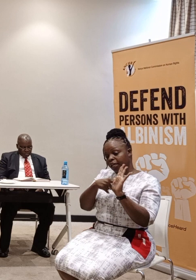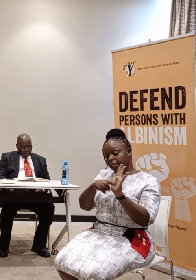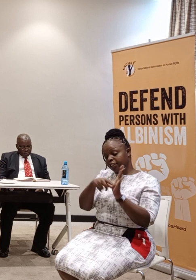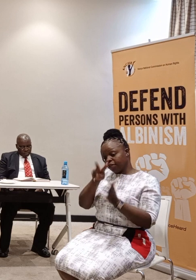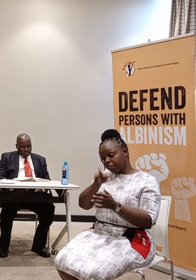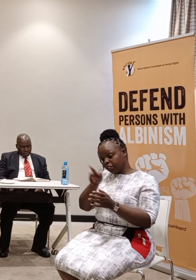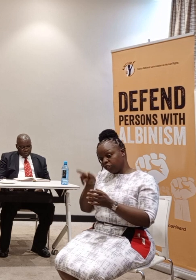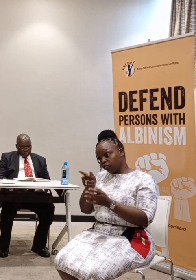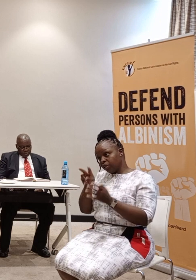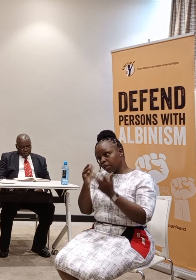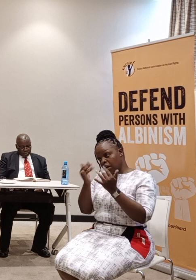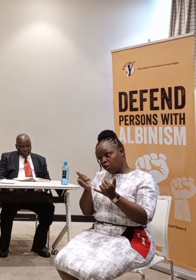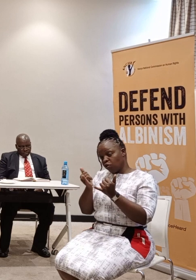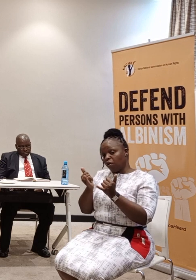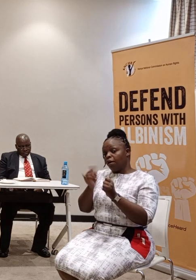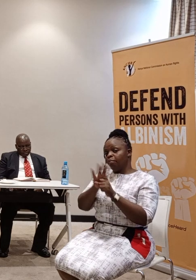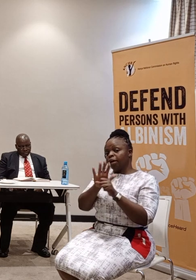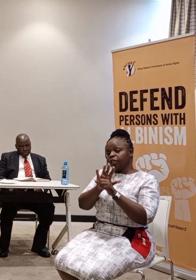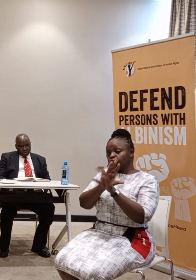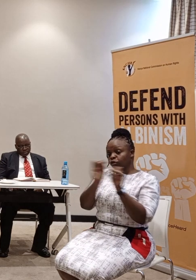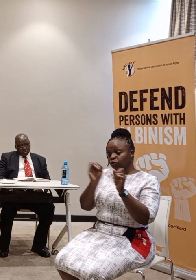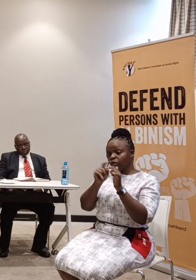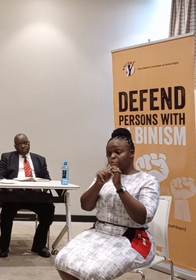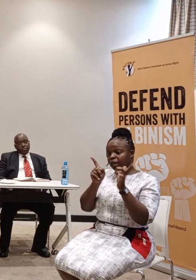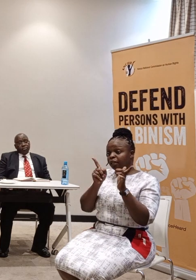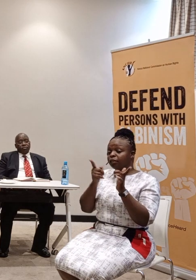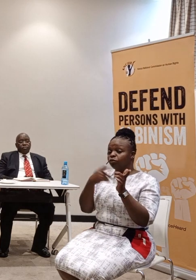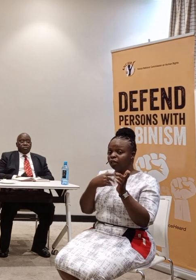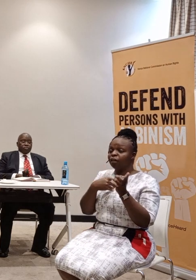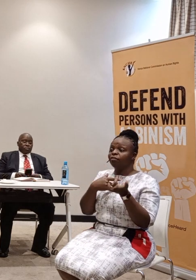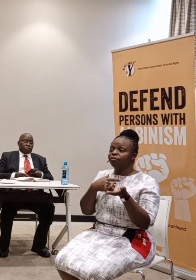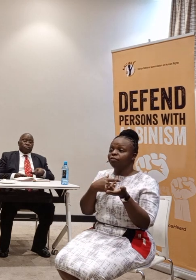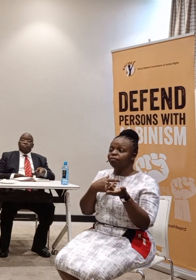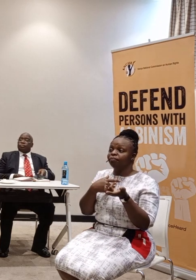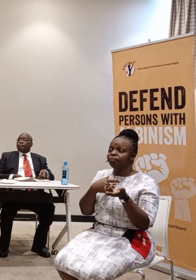attitude is not as much. But we have maybe